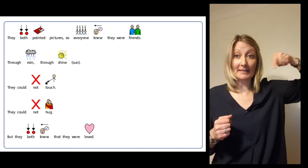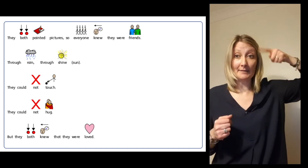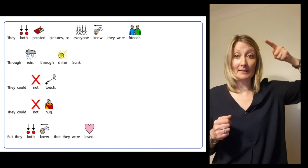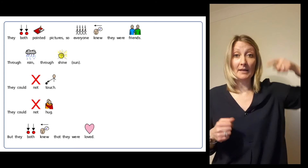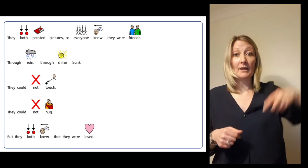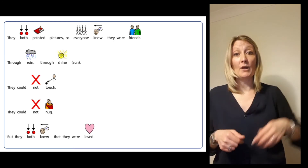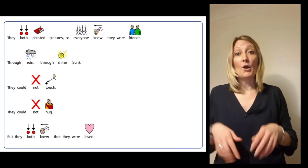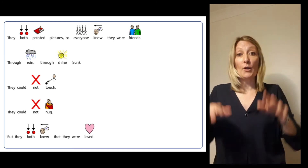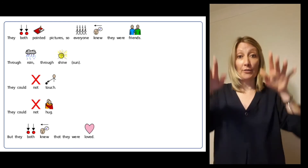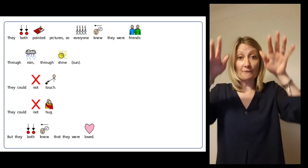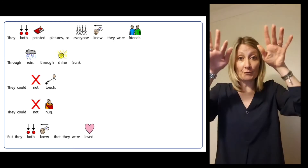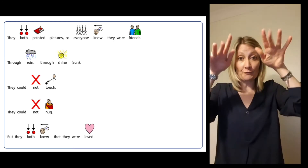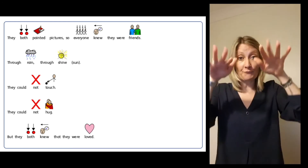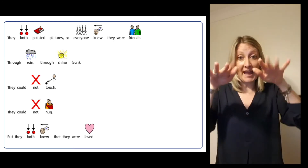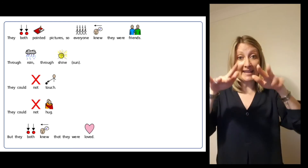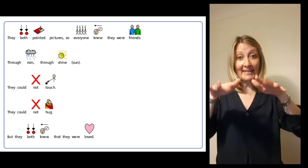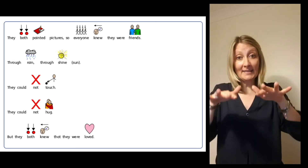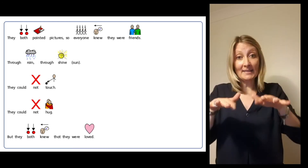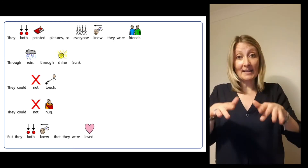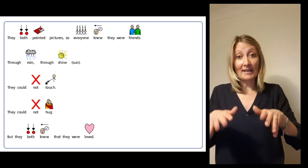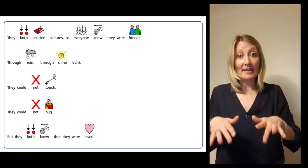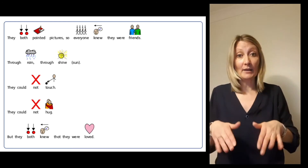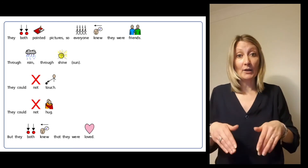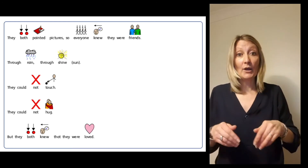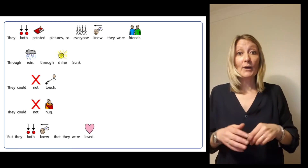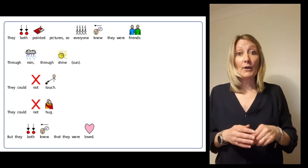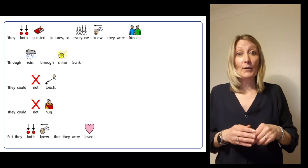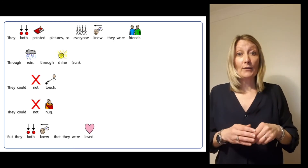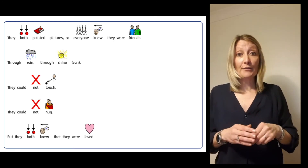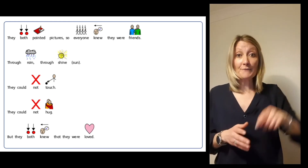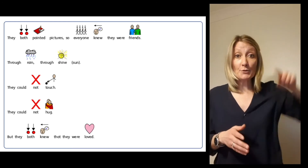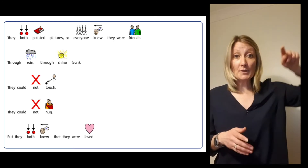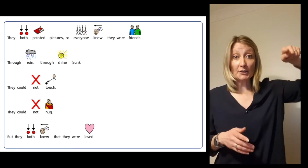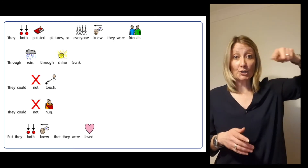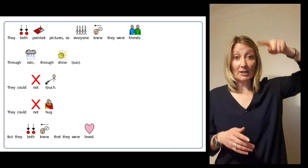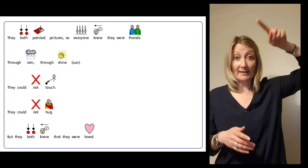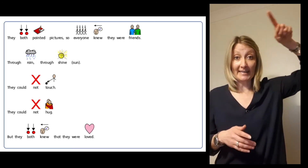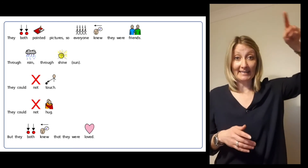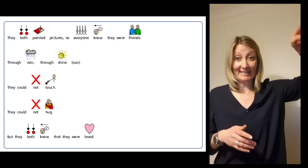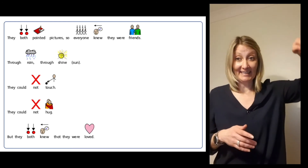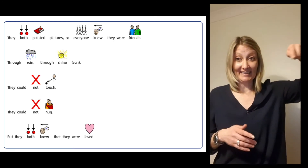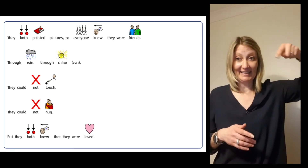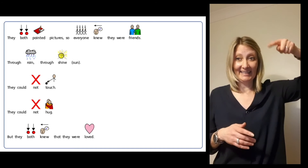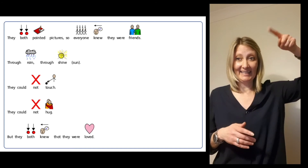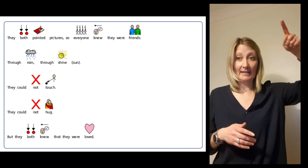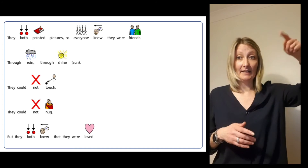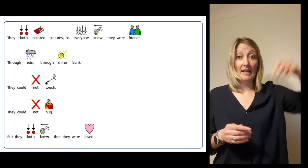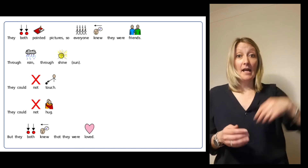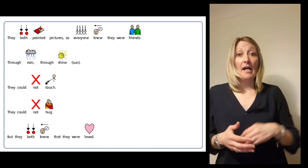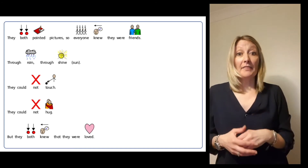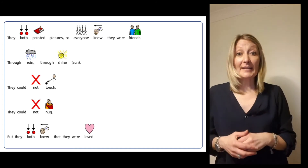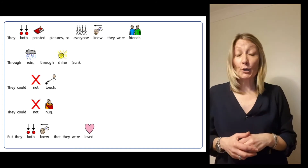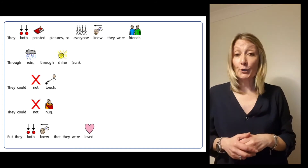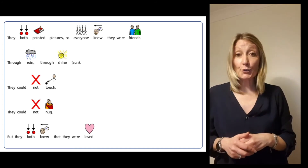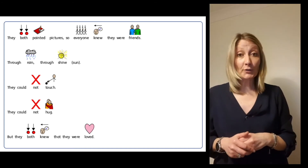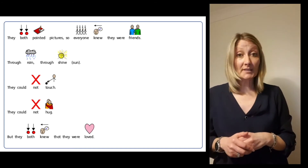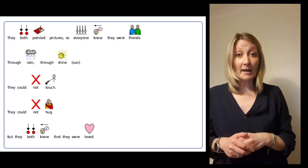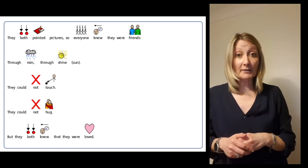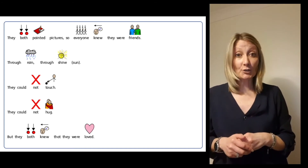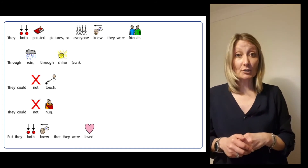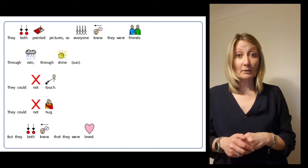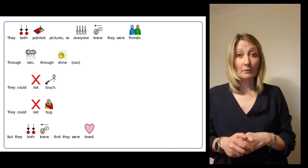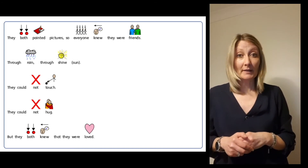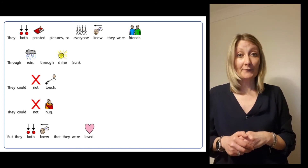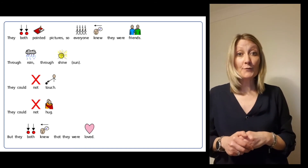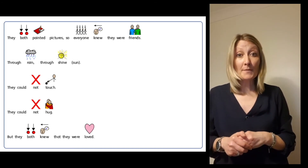sky. Through rain, through shine. They could not